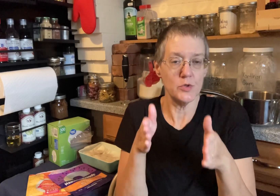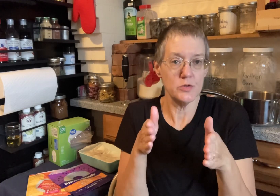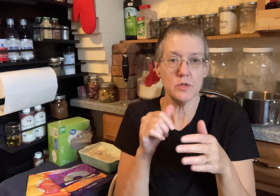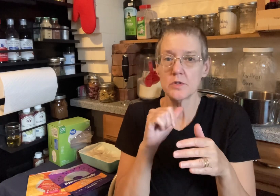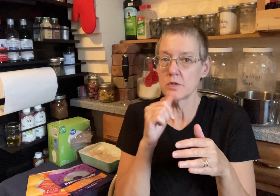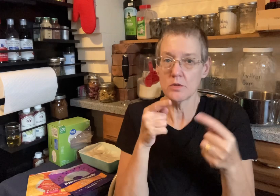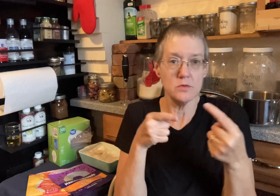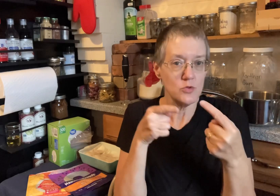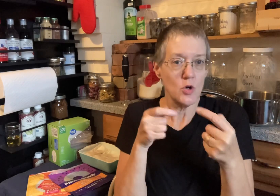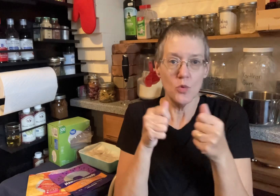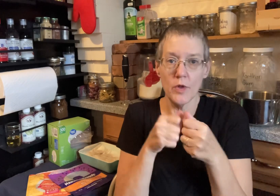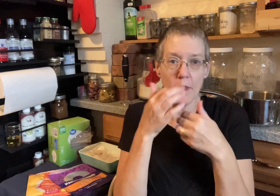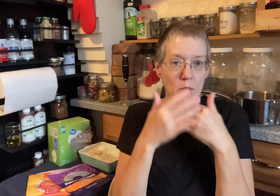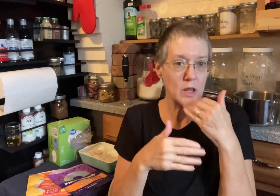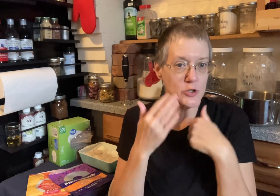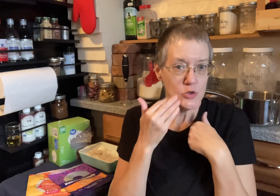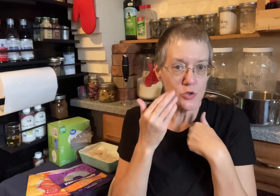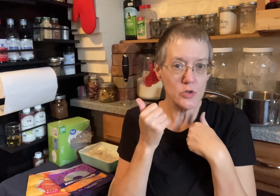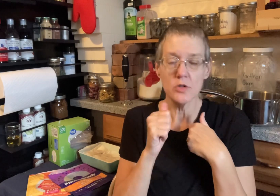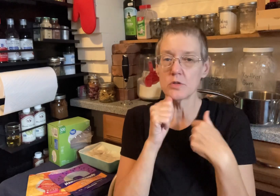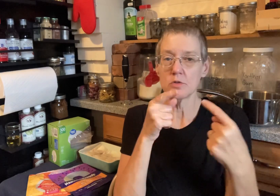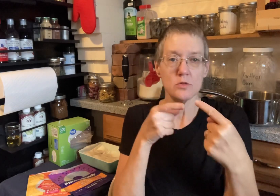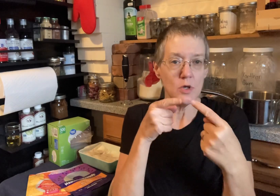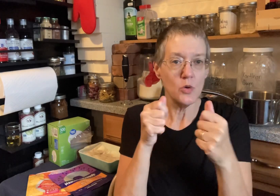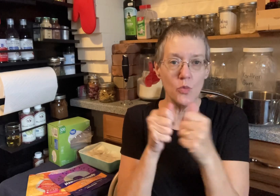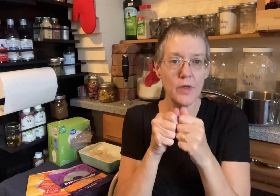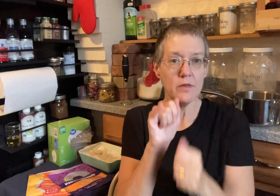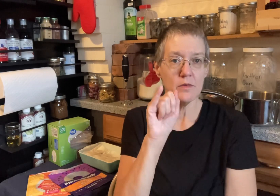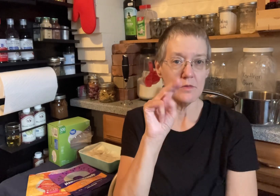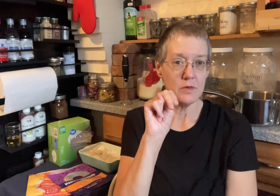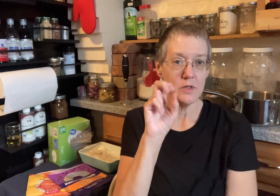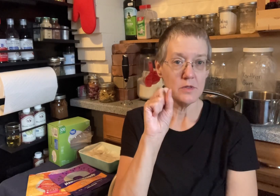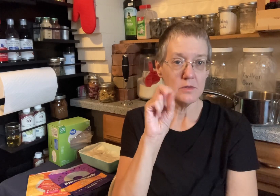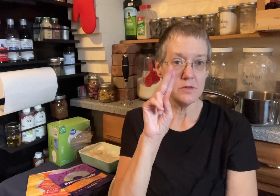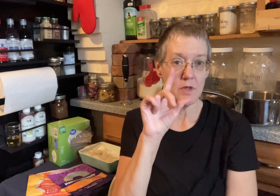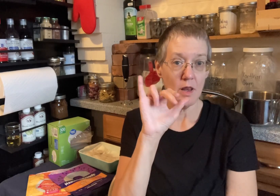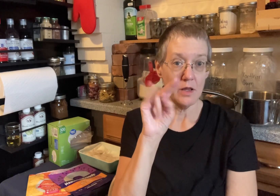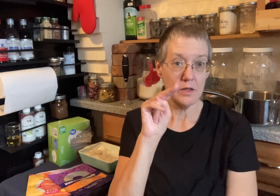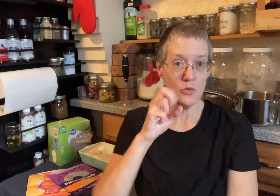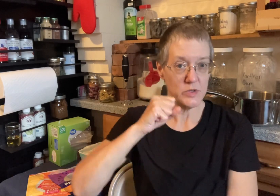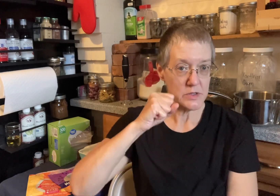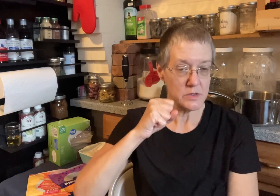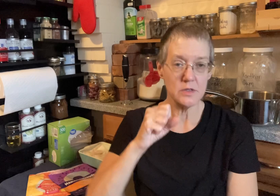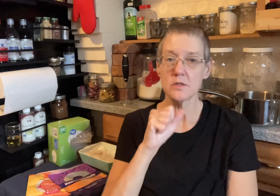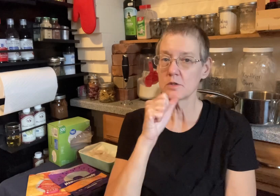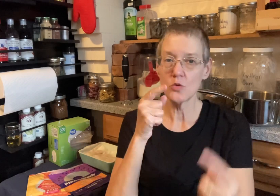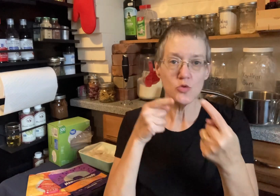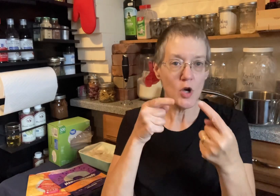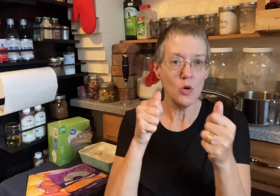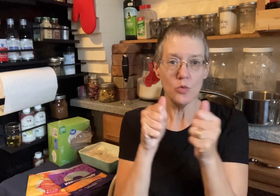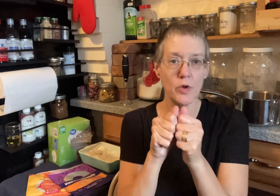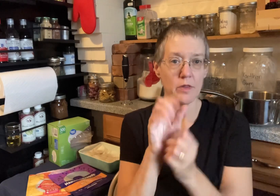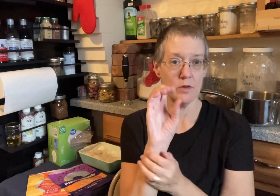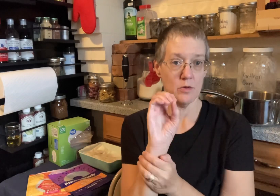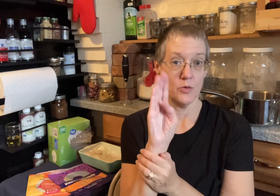If you're an average person, not struggling with blood sugar, not struggling with insulin resistance, not struggling